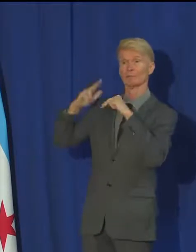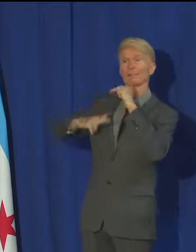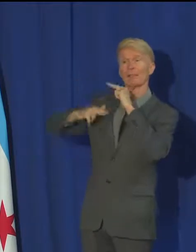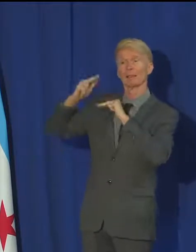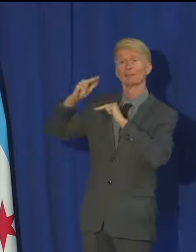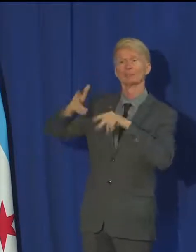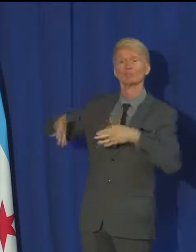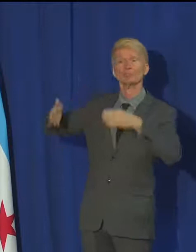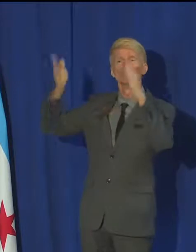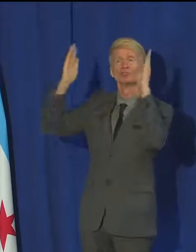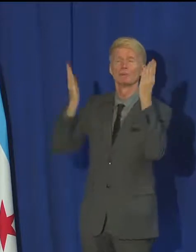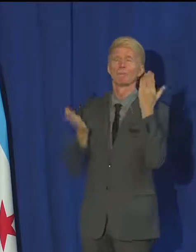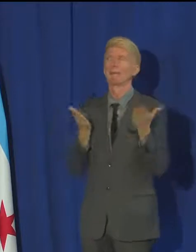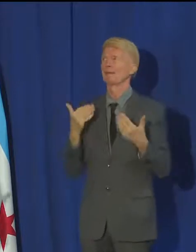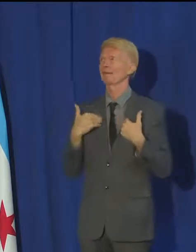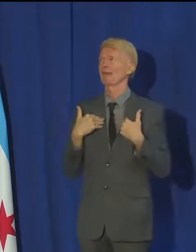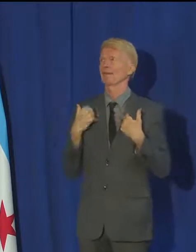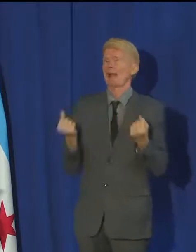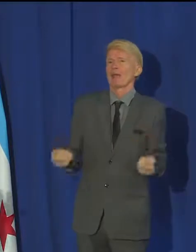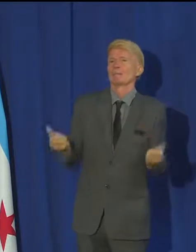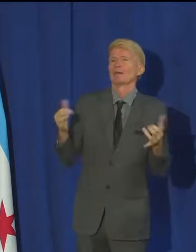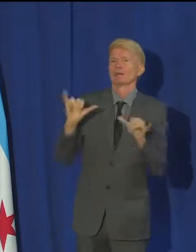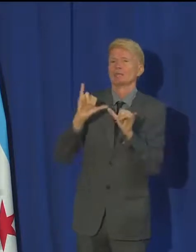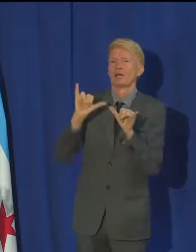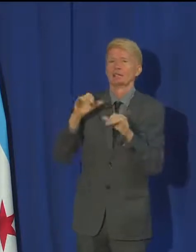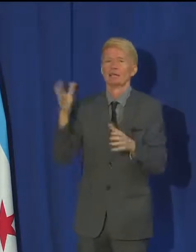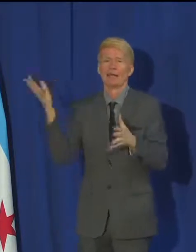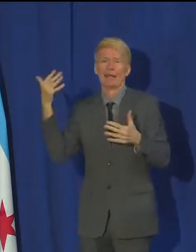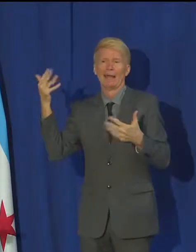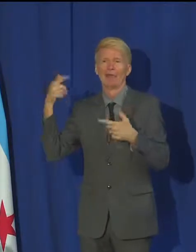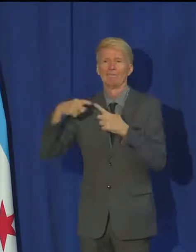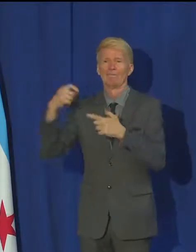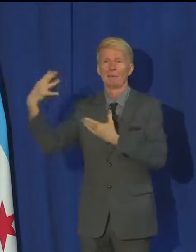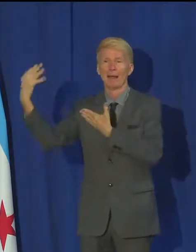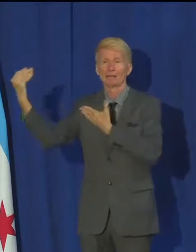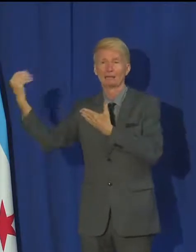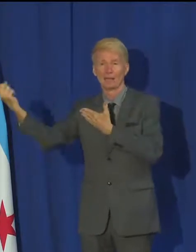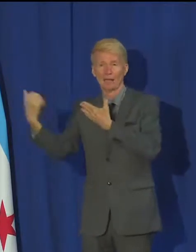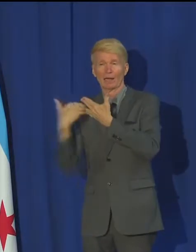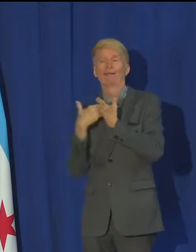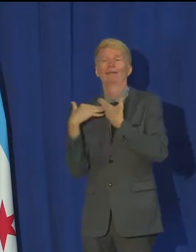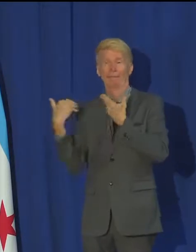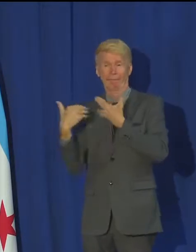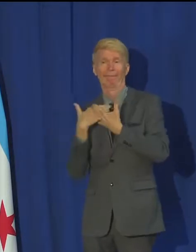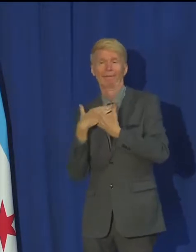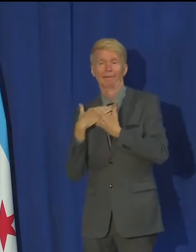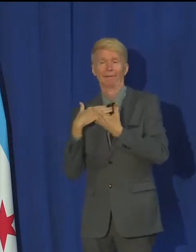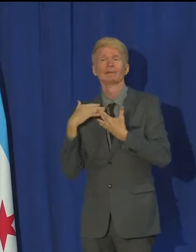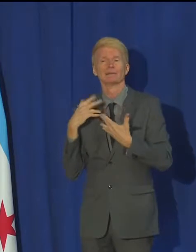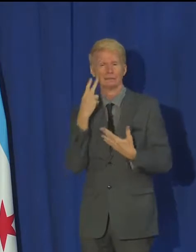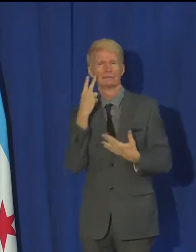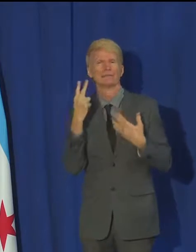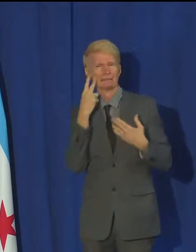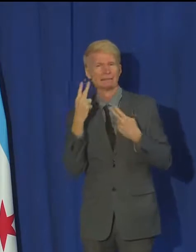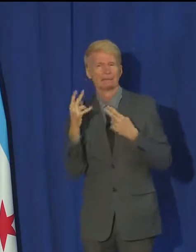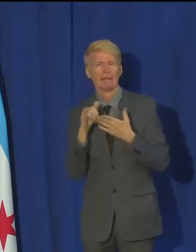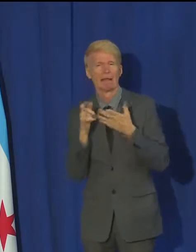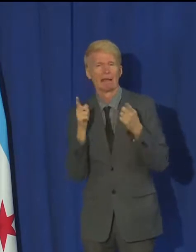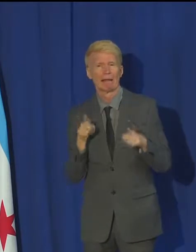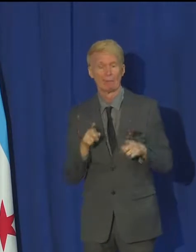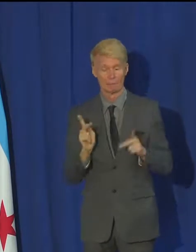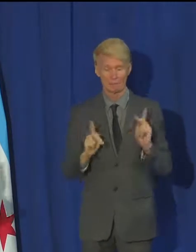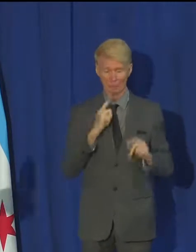their the amount of air that's coming in sort of from the outdoors, and we've seen that happen a lot. People who are